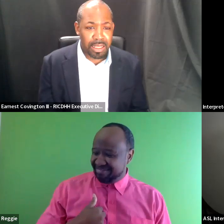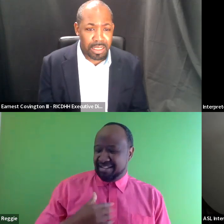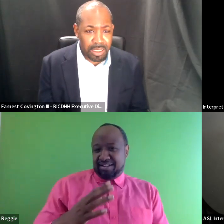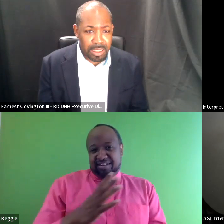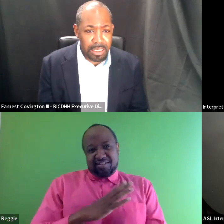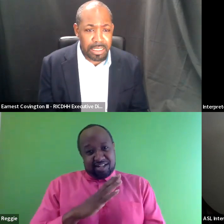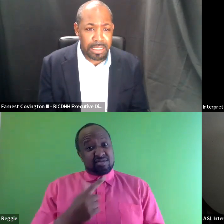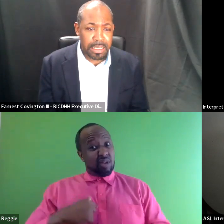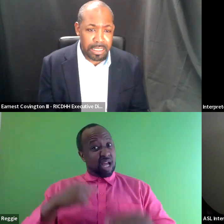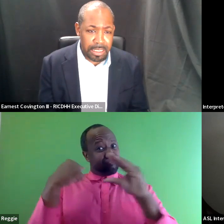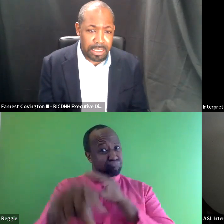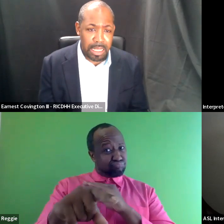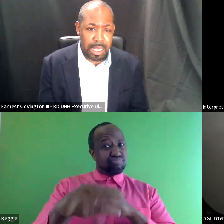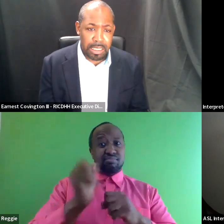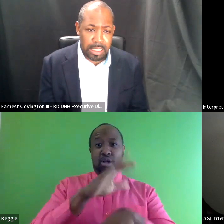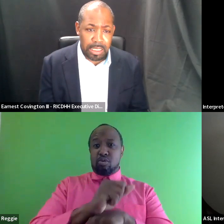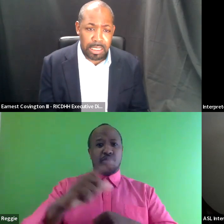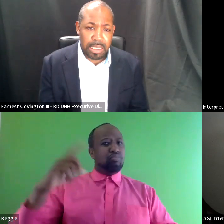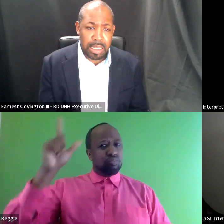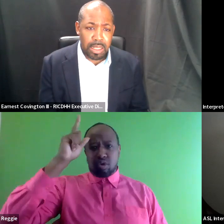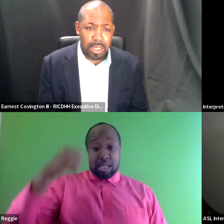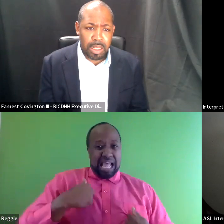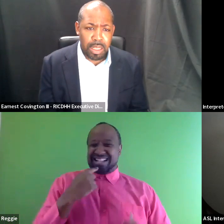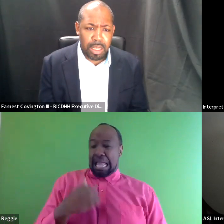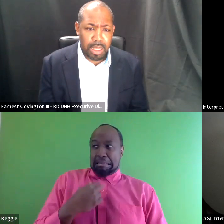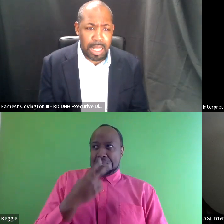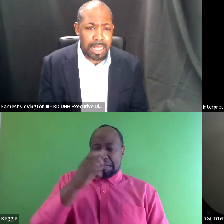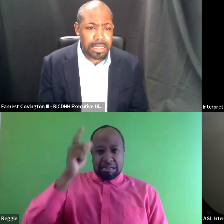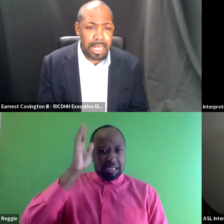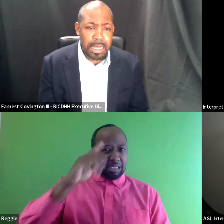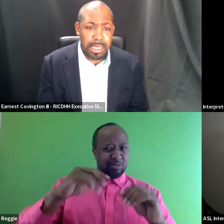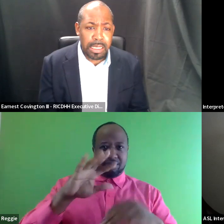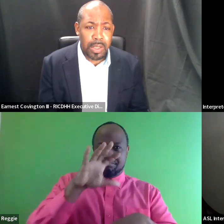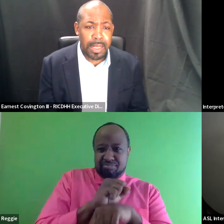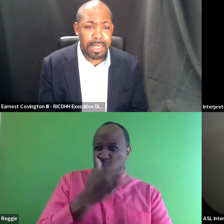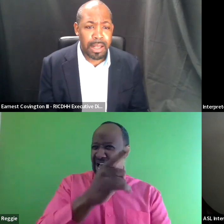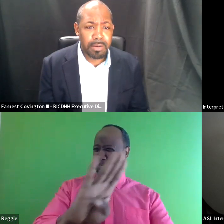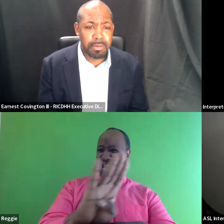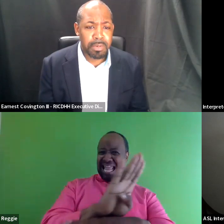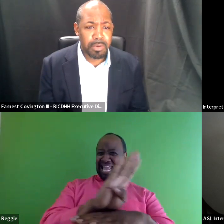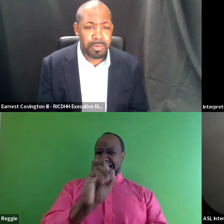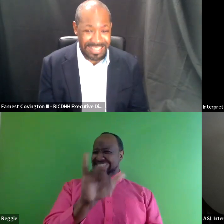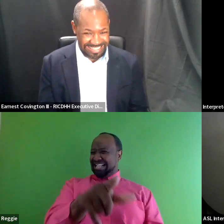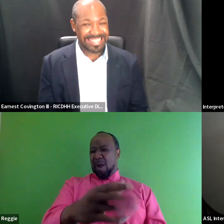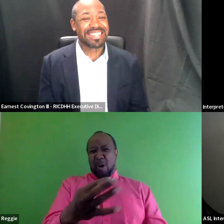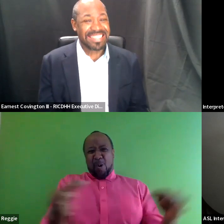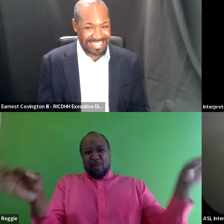like Laureen Sims was talking about, and other people. I could just get in the debate. I could argue based on what I read.